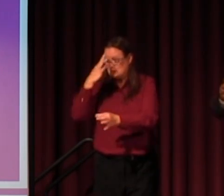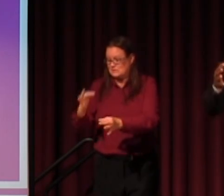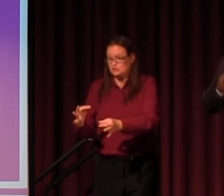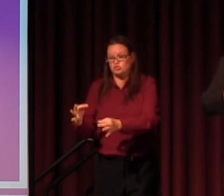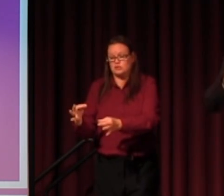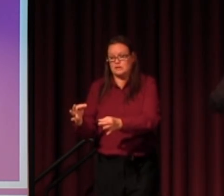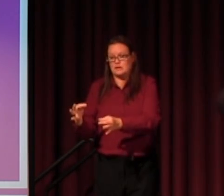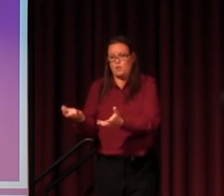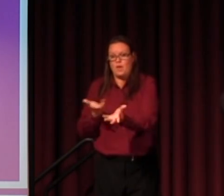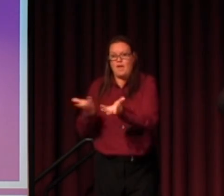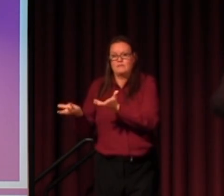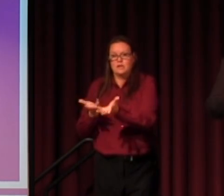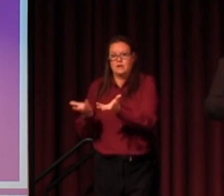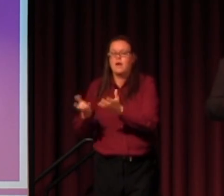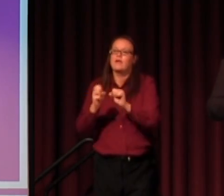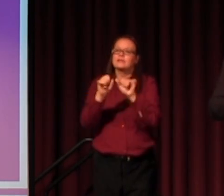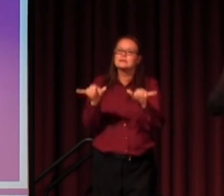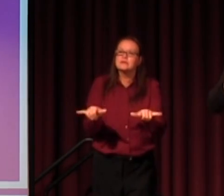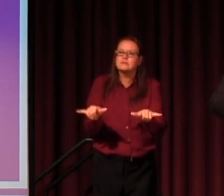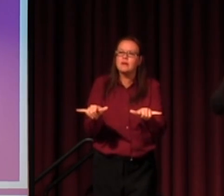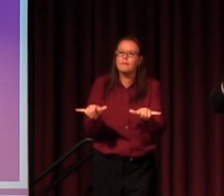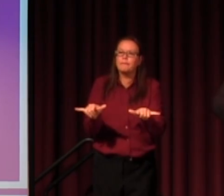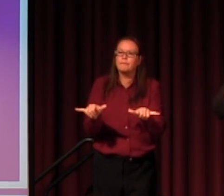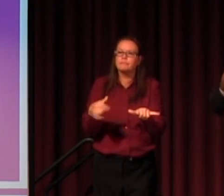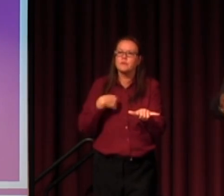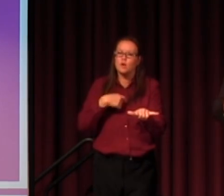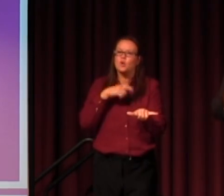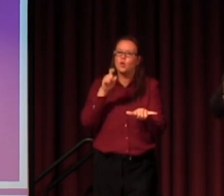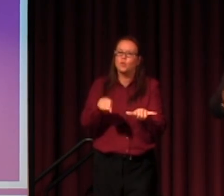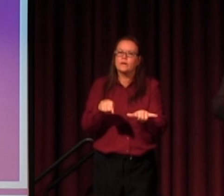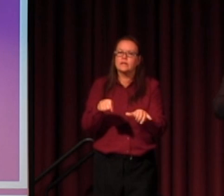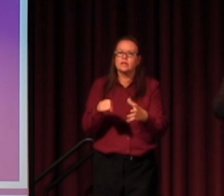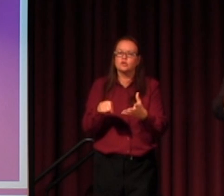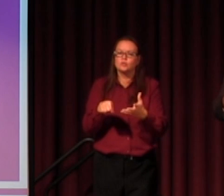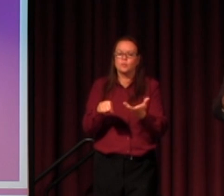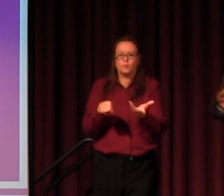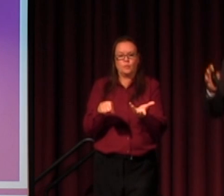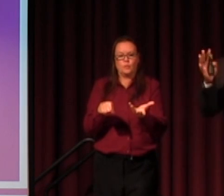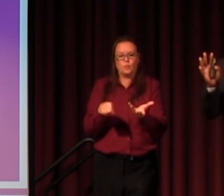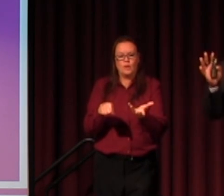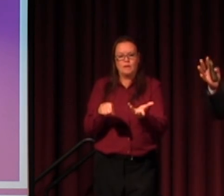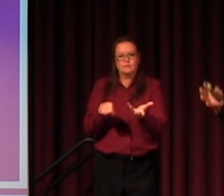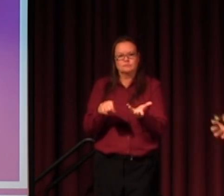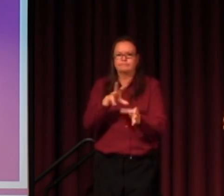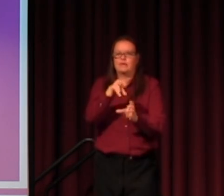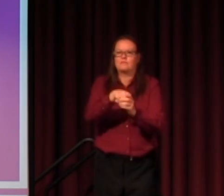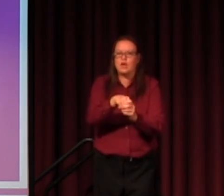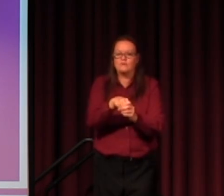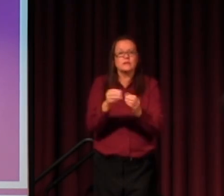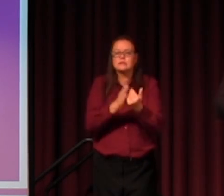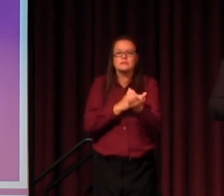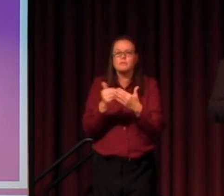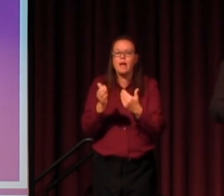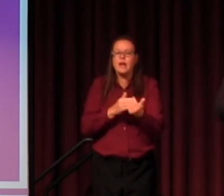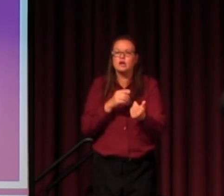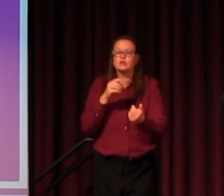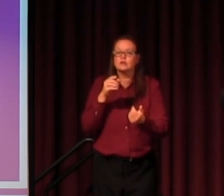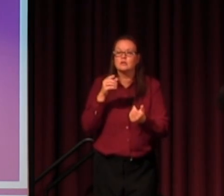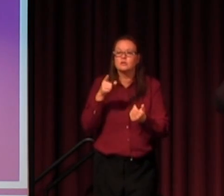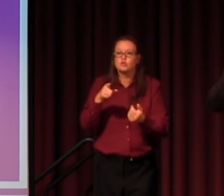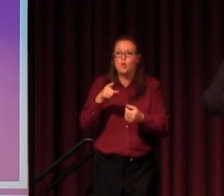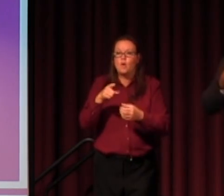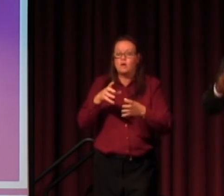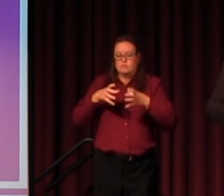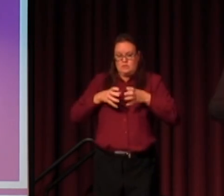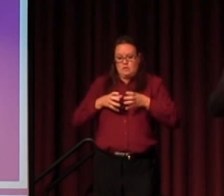Like, we gotta pick the systems we're in, where we have the ability to engage. Whether we're in the margins or in the inner circles of those systems,